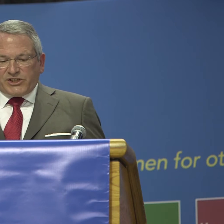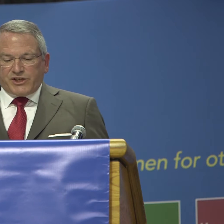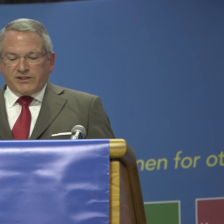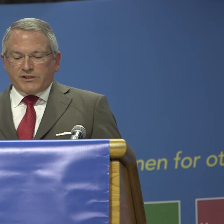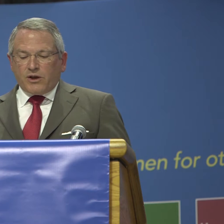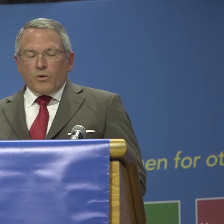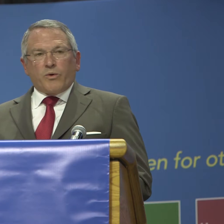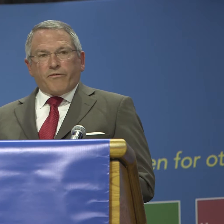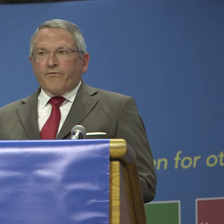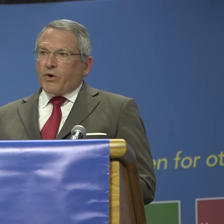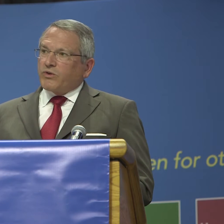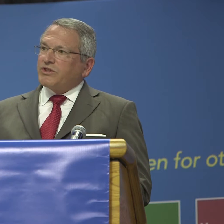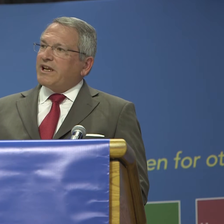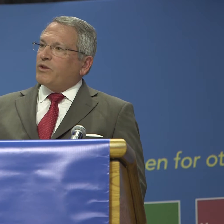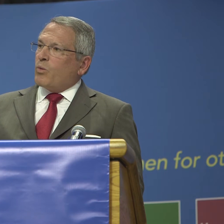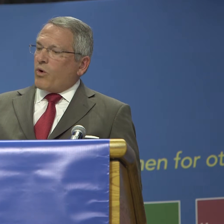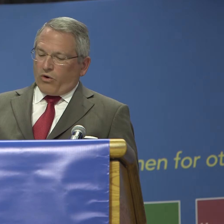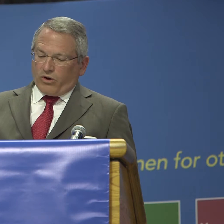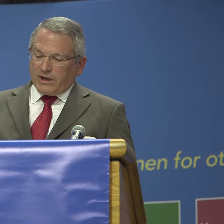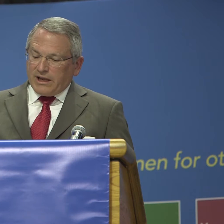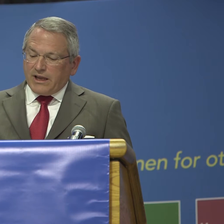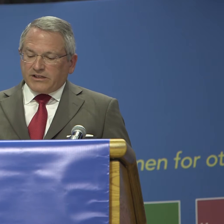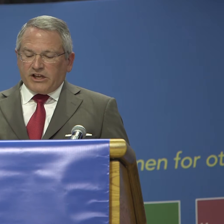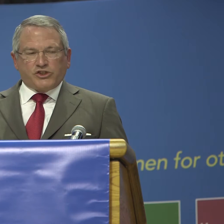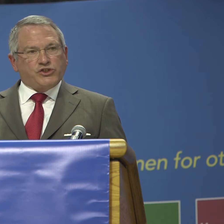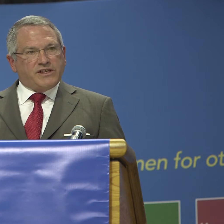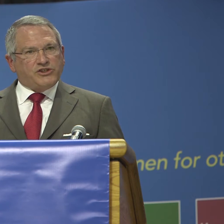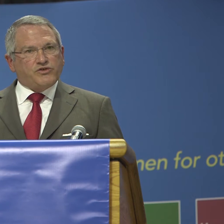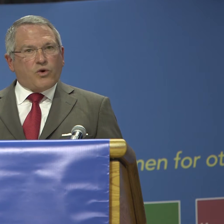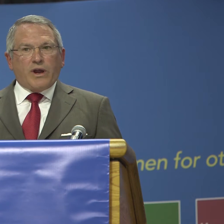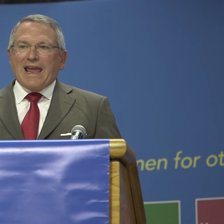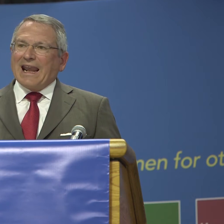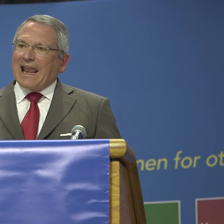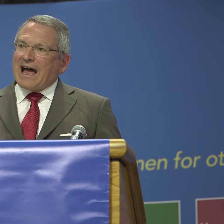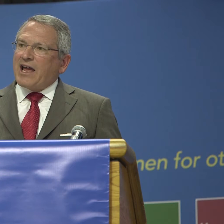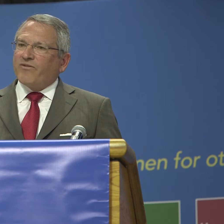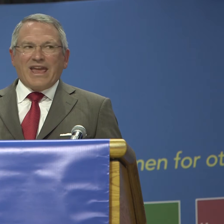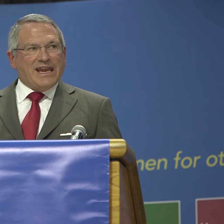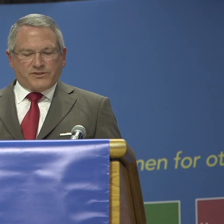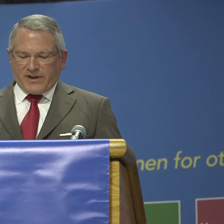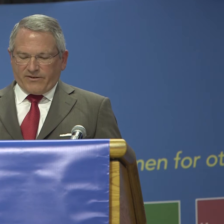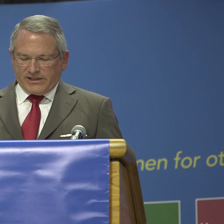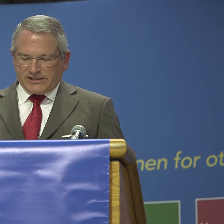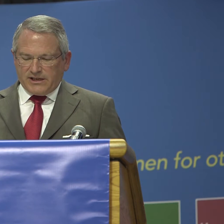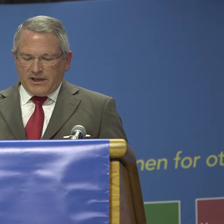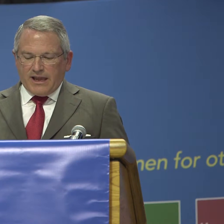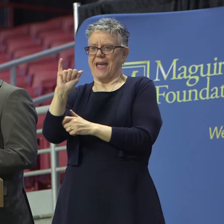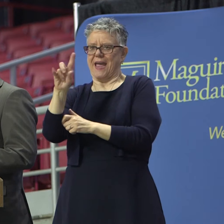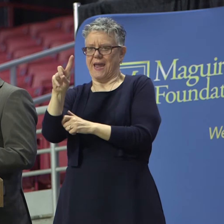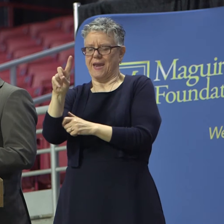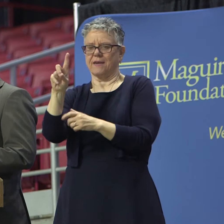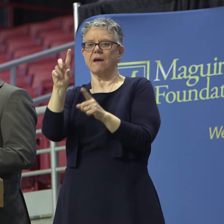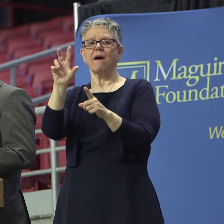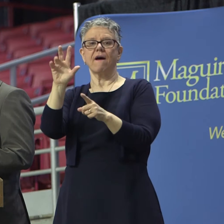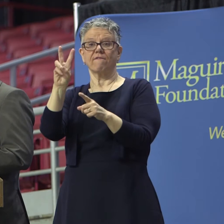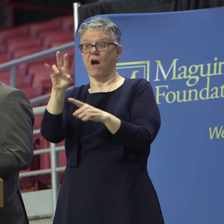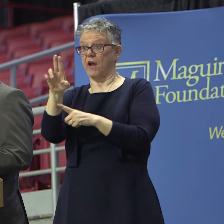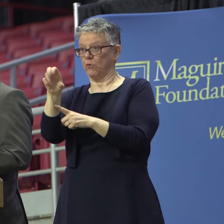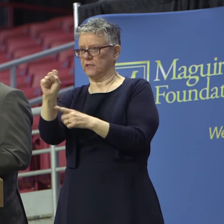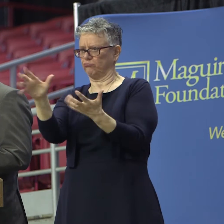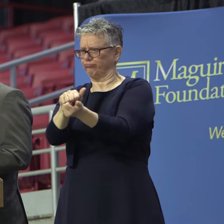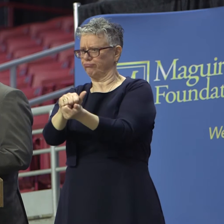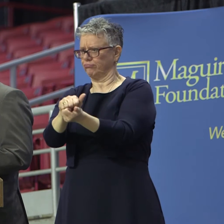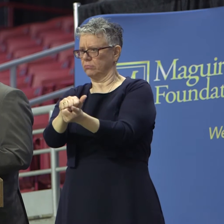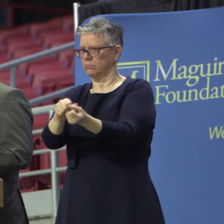Temple physicians were the first in the world to destroy a live AIDS virus. And also, we are